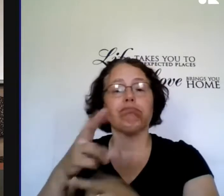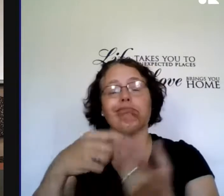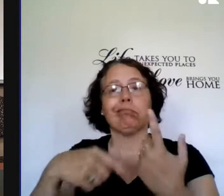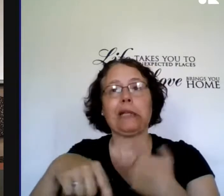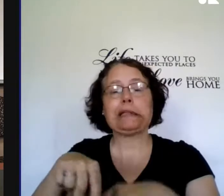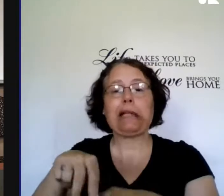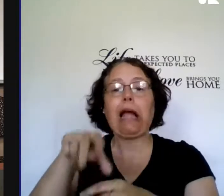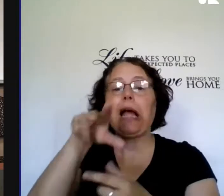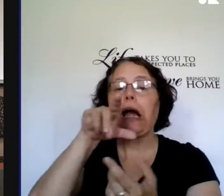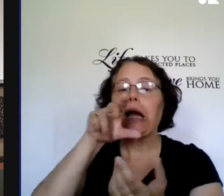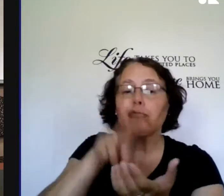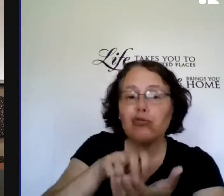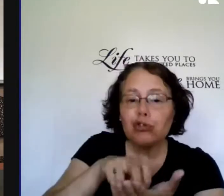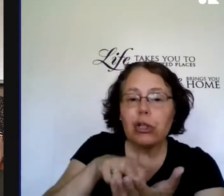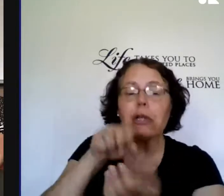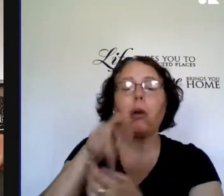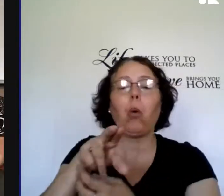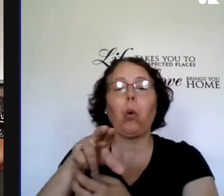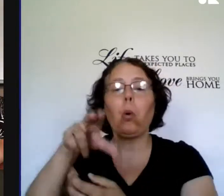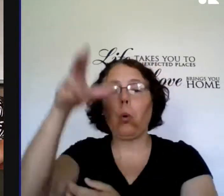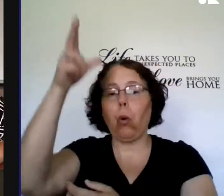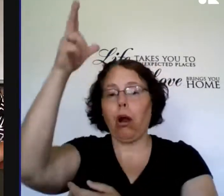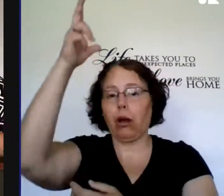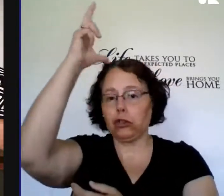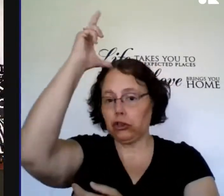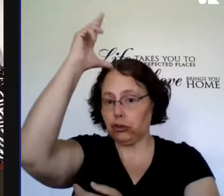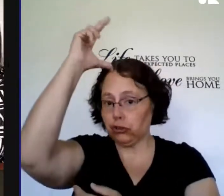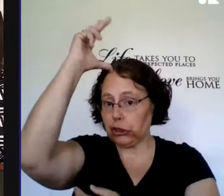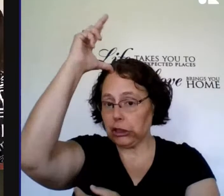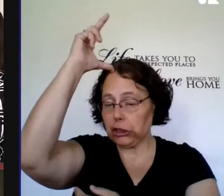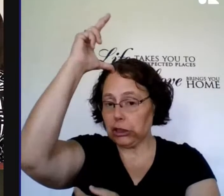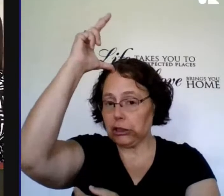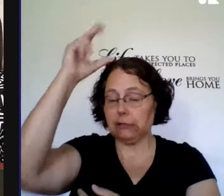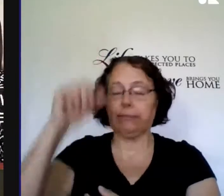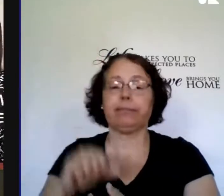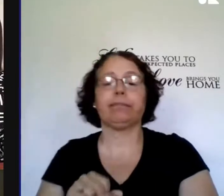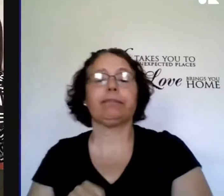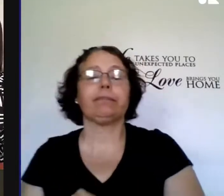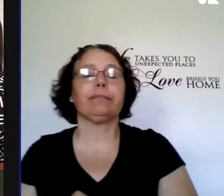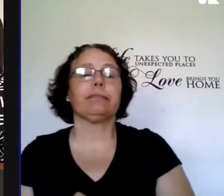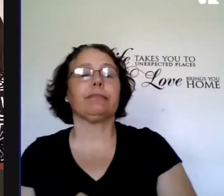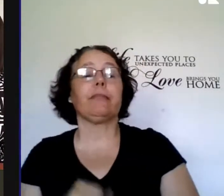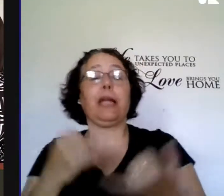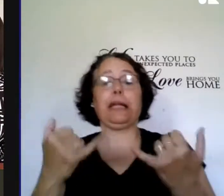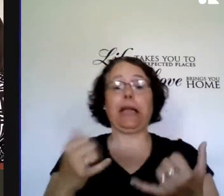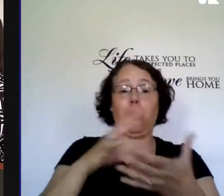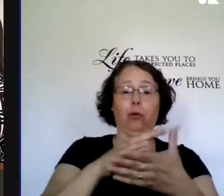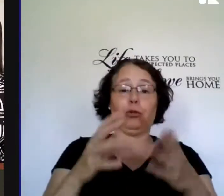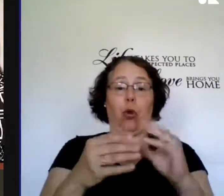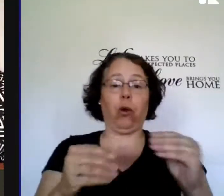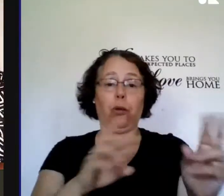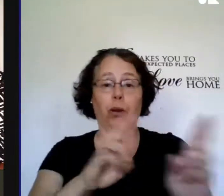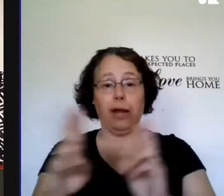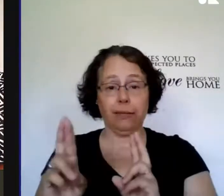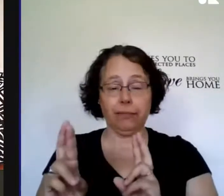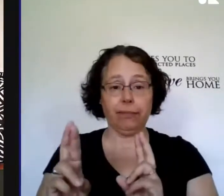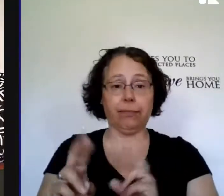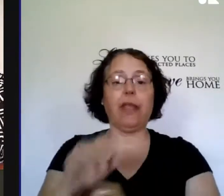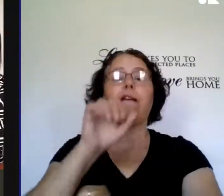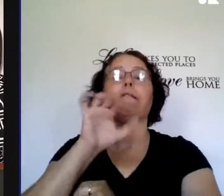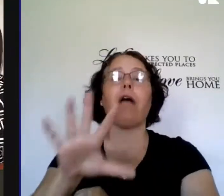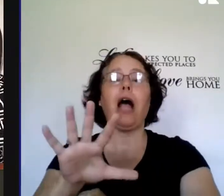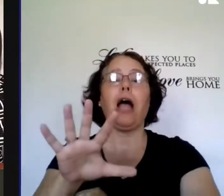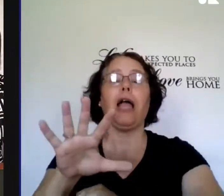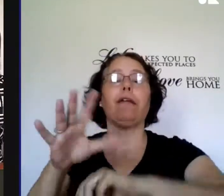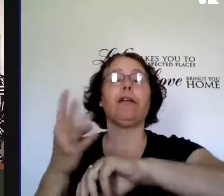cock-a-doodle-doo. Now it's time to read our story together. 5 Fuzzy Chicks,